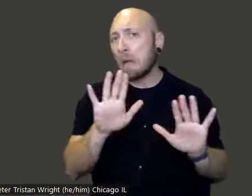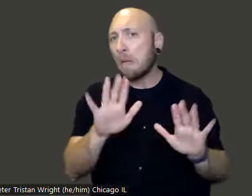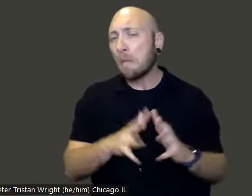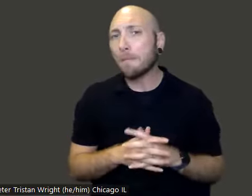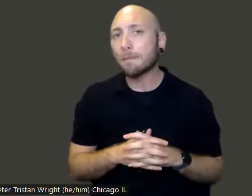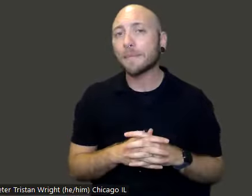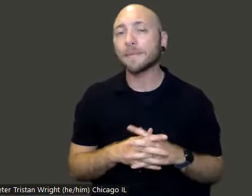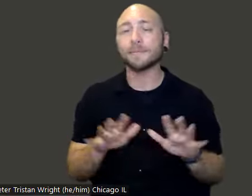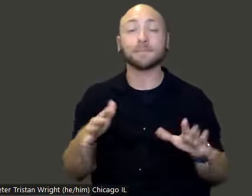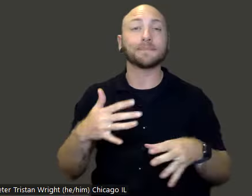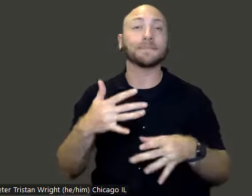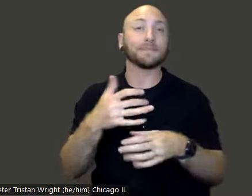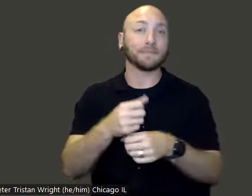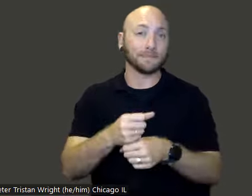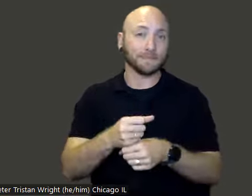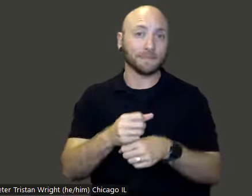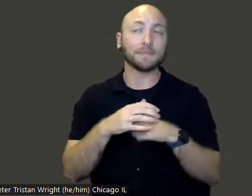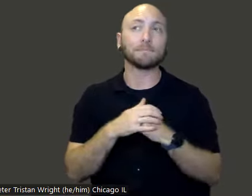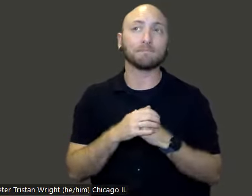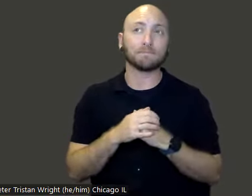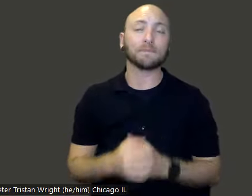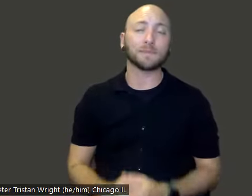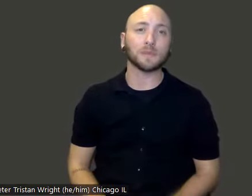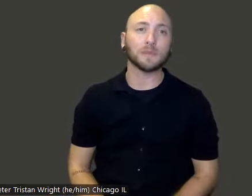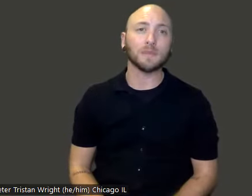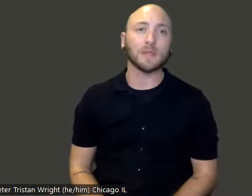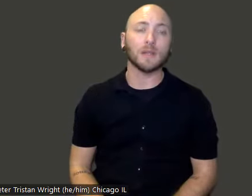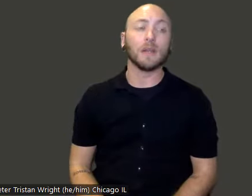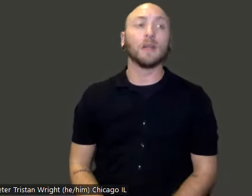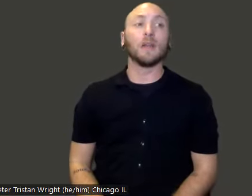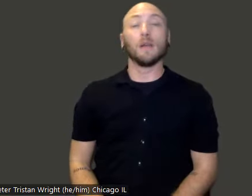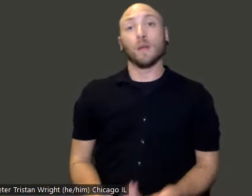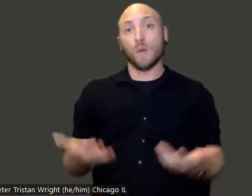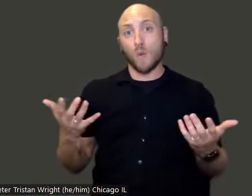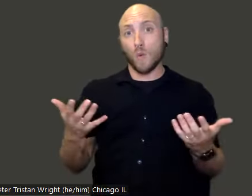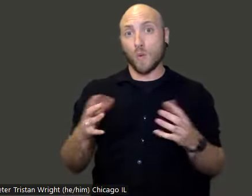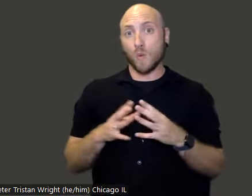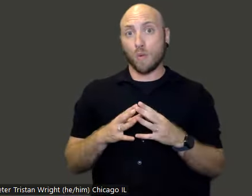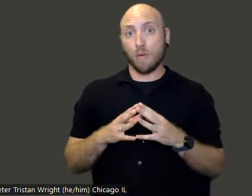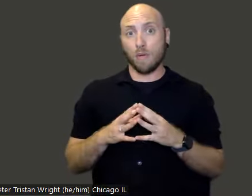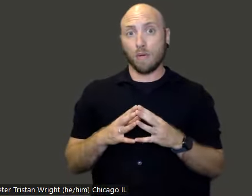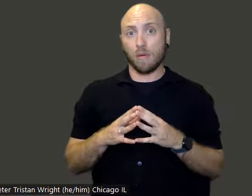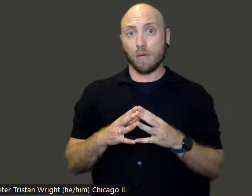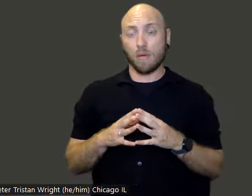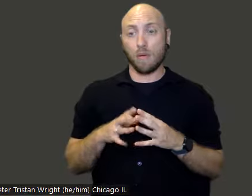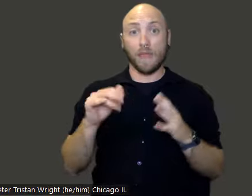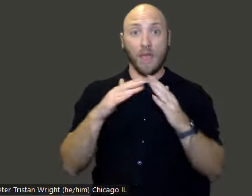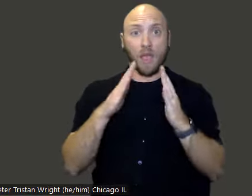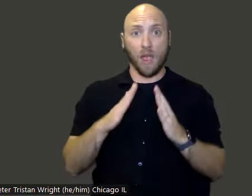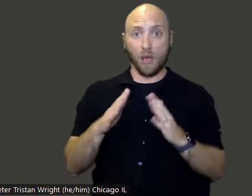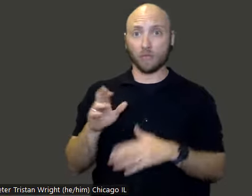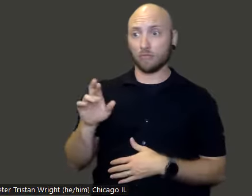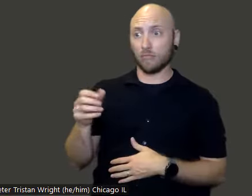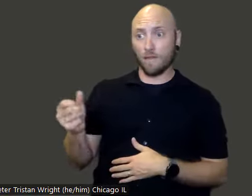long story short, there was alcohol in the fridge downstairs where we were